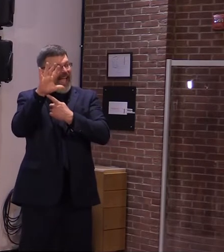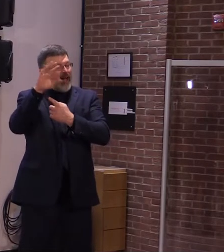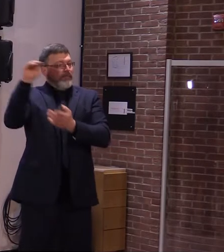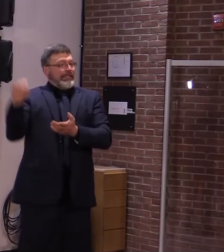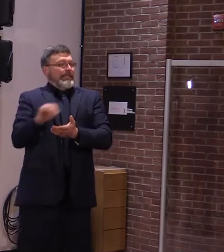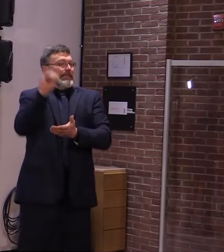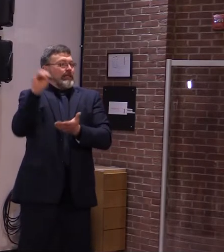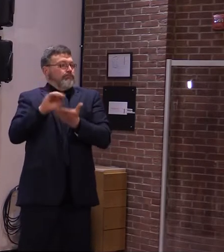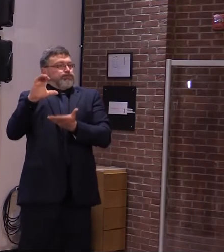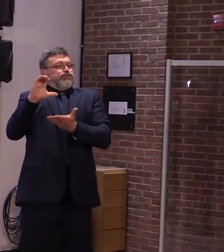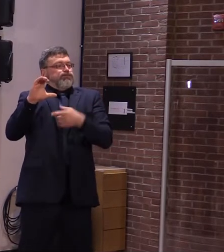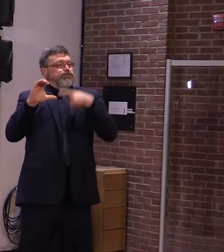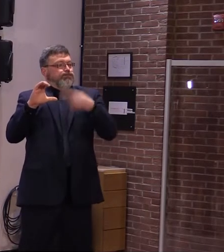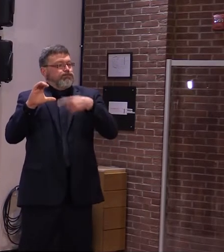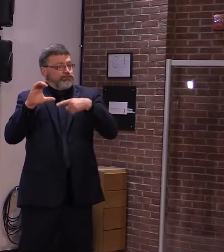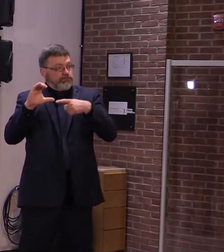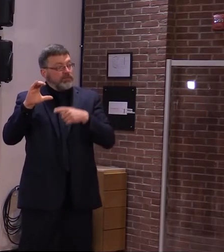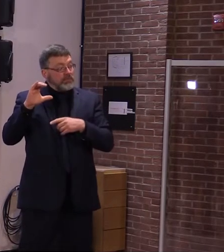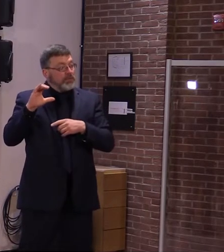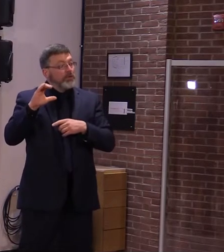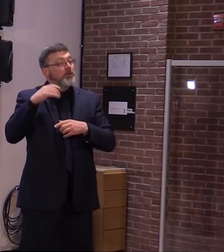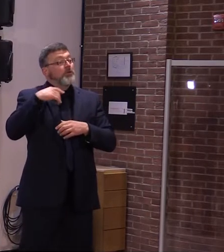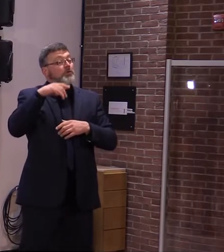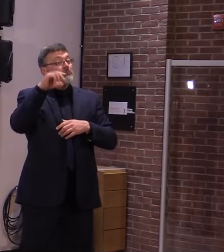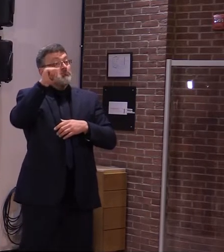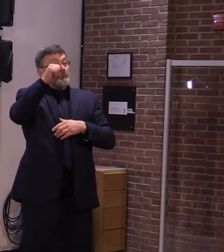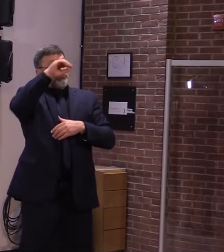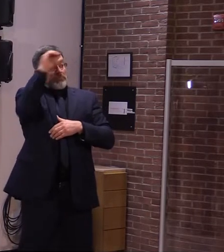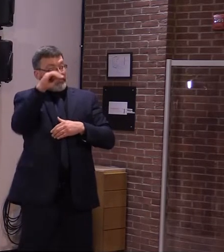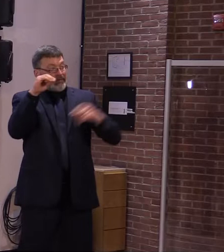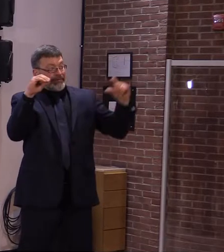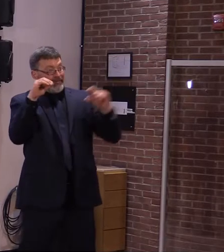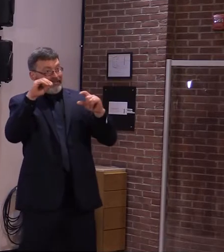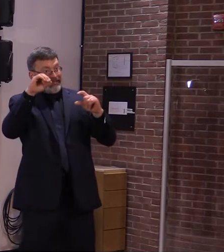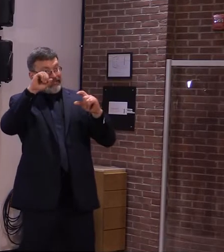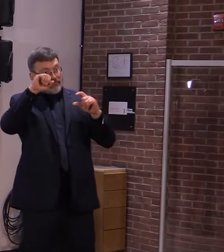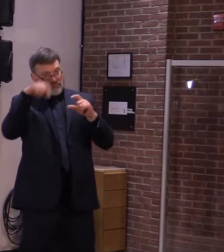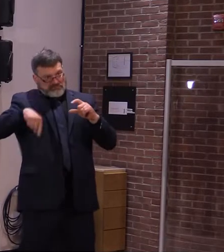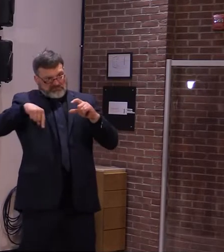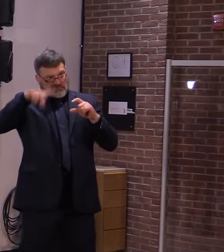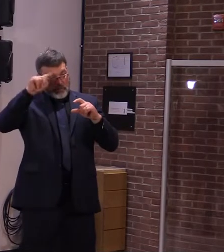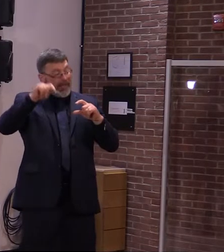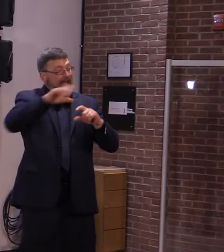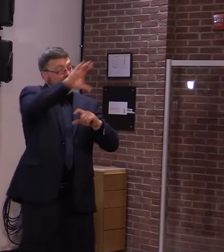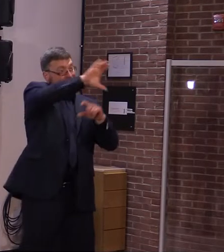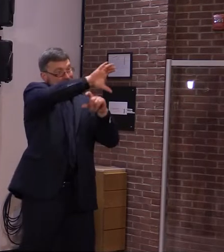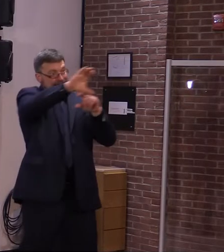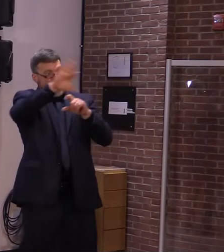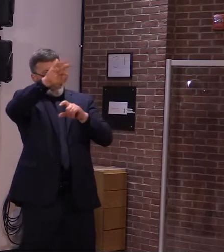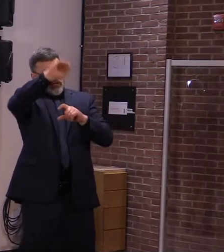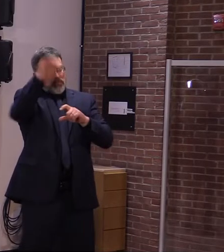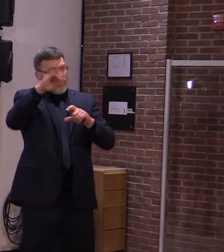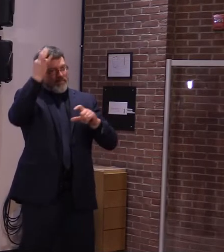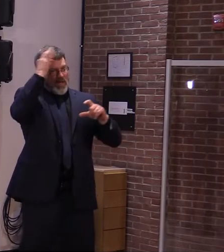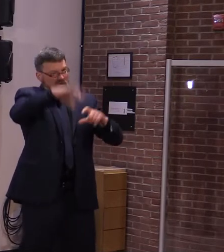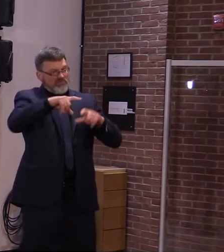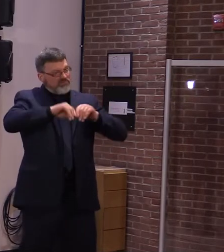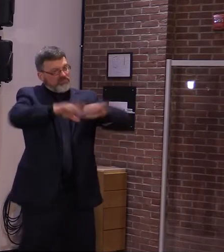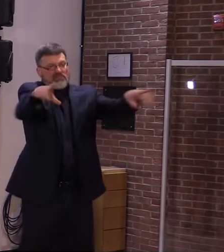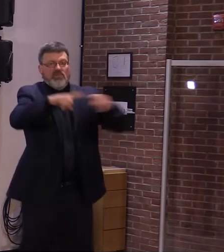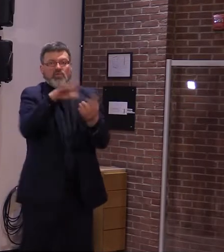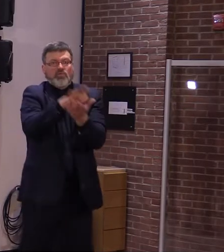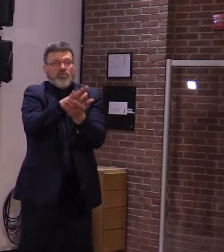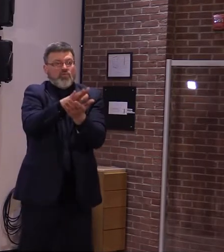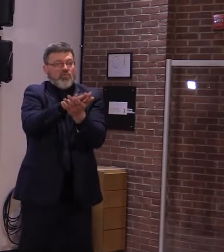for state-level support and 90% going directly to school districts. In the guidance that was issued yesterday, the U.S. Department